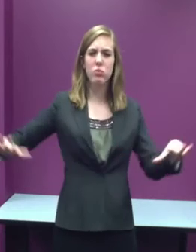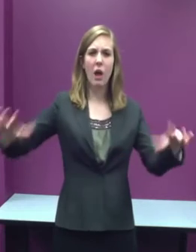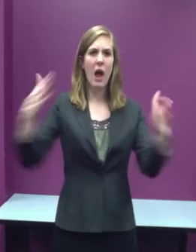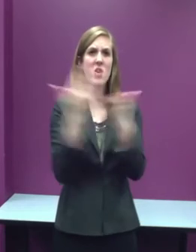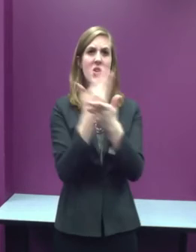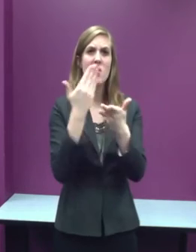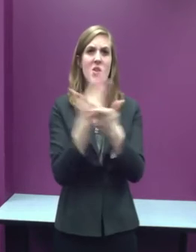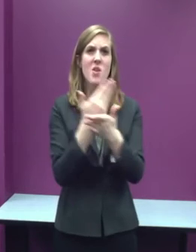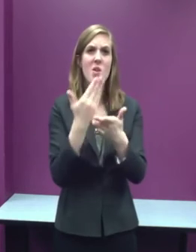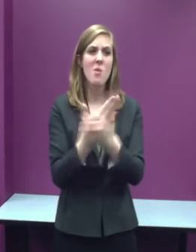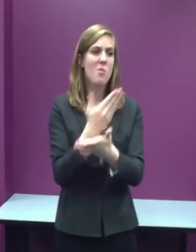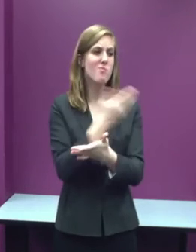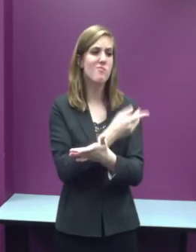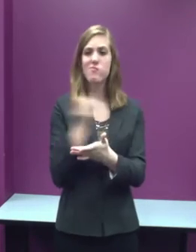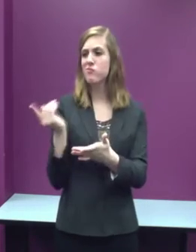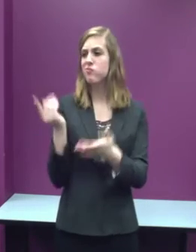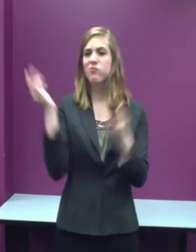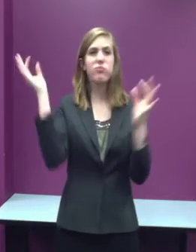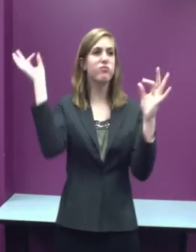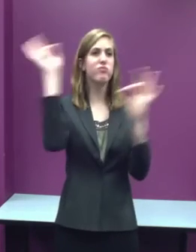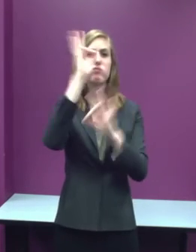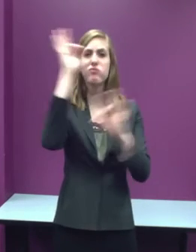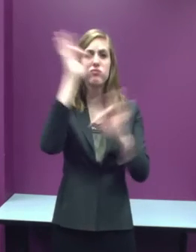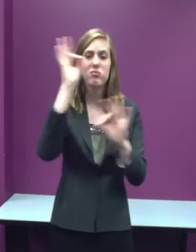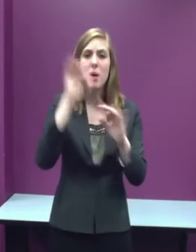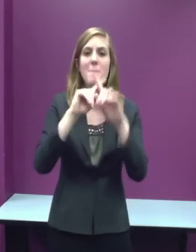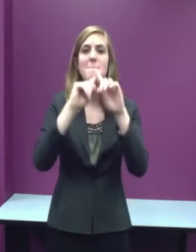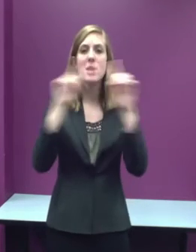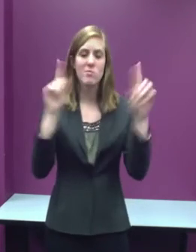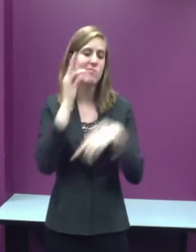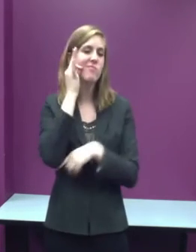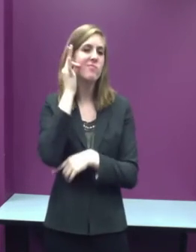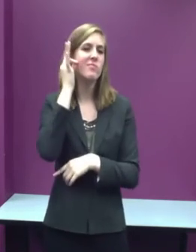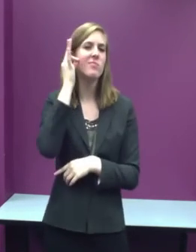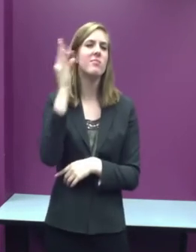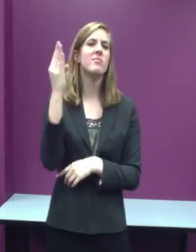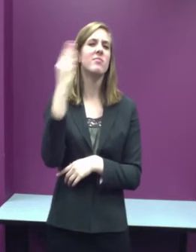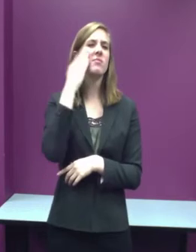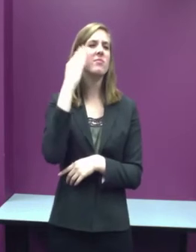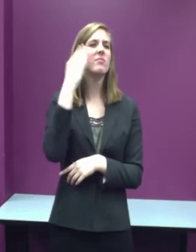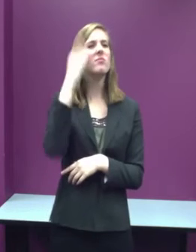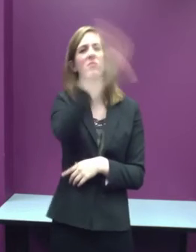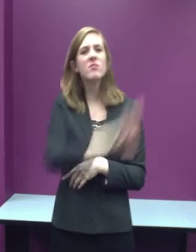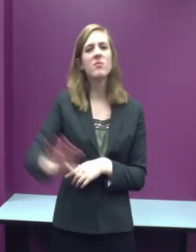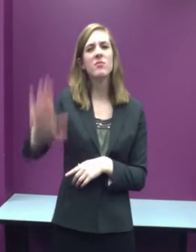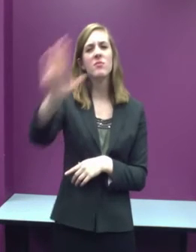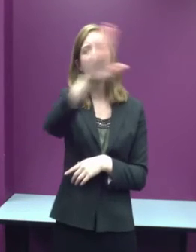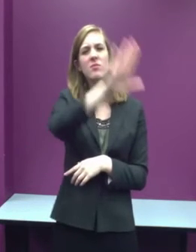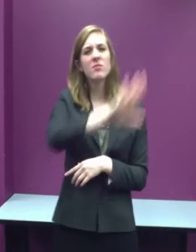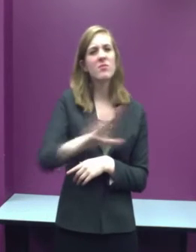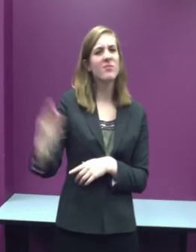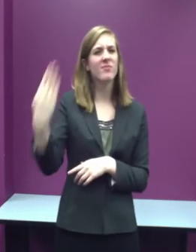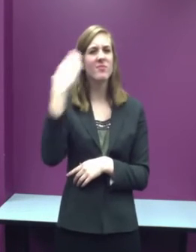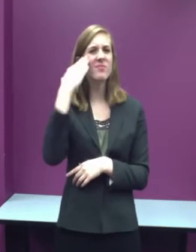Crow, Cheyenne, and Blackfeet, to more than 170 tribes and hundreds of thousands of people living west of the